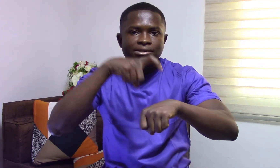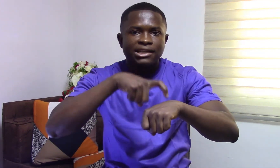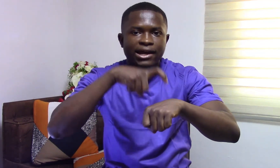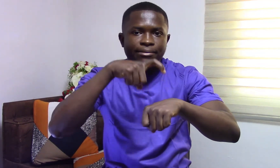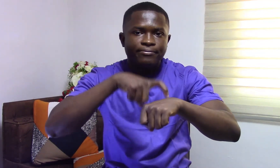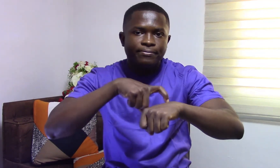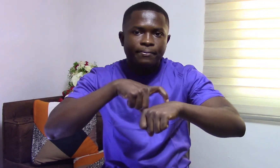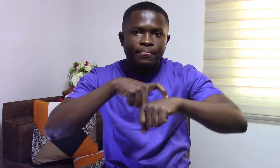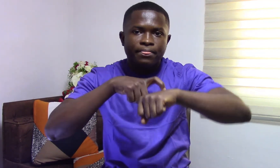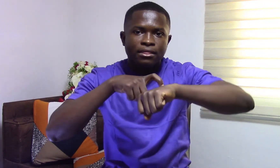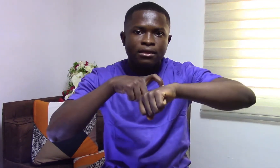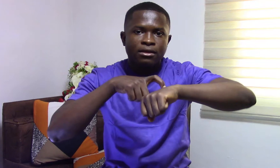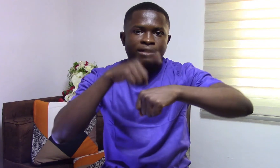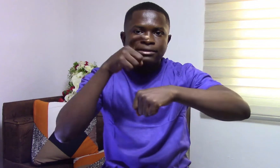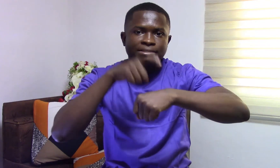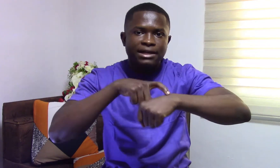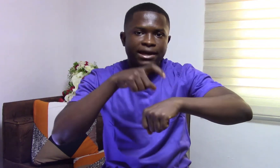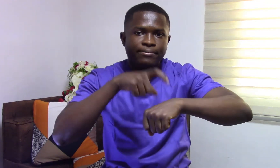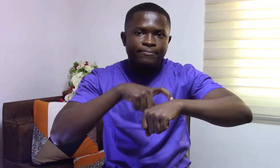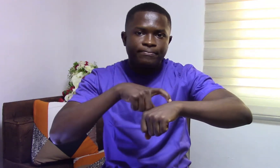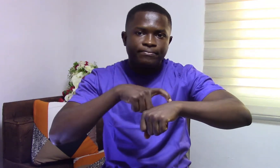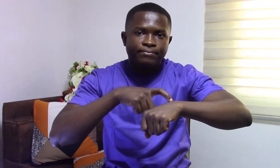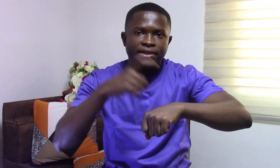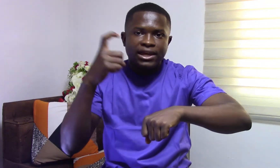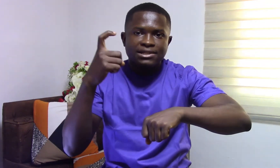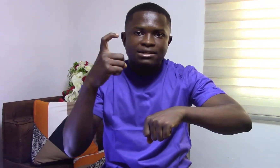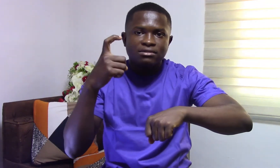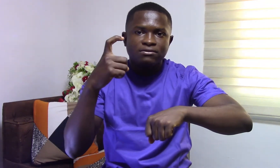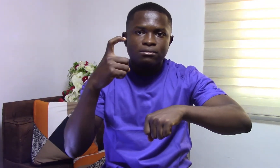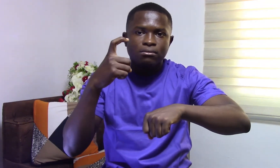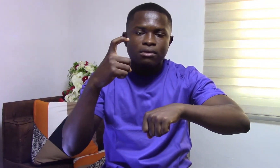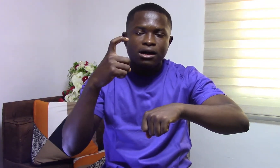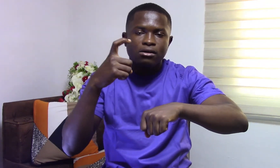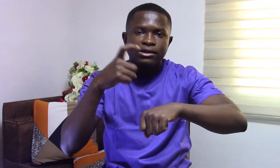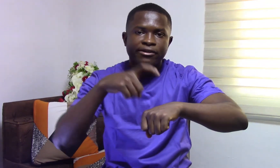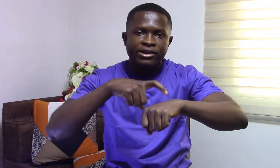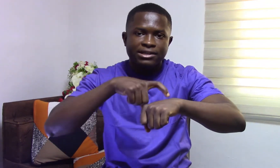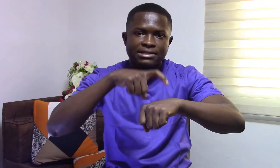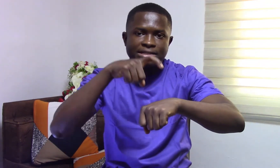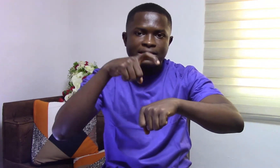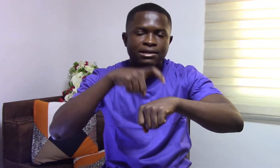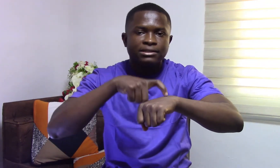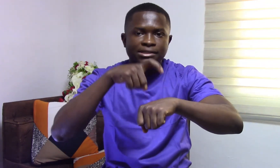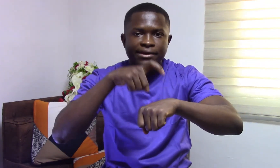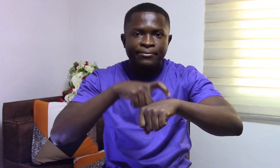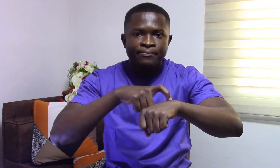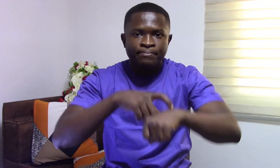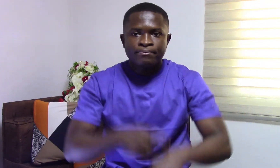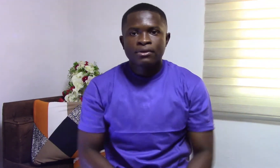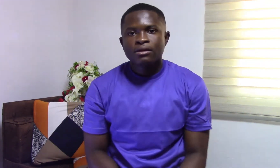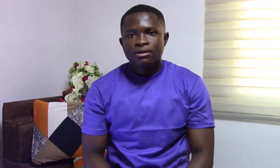time. Time. The X hand form on the wrist. Time.